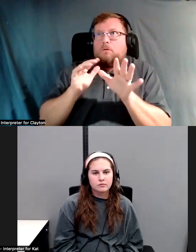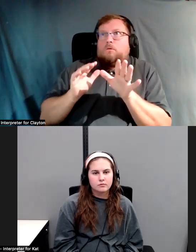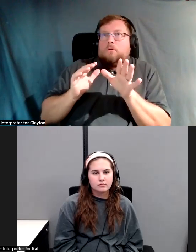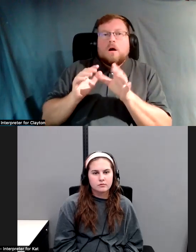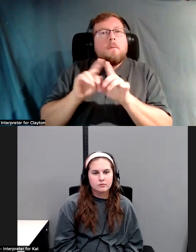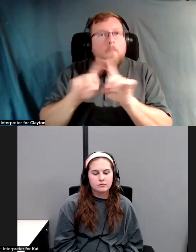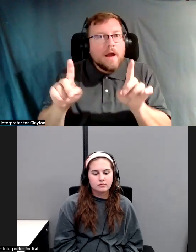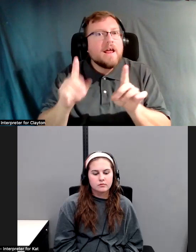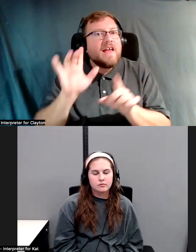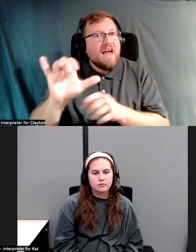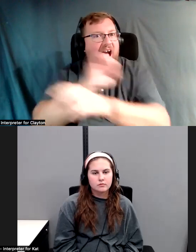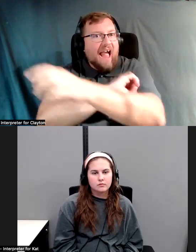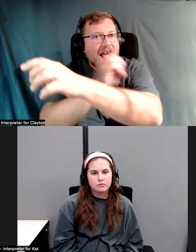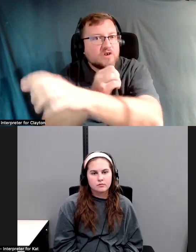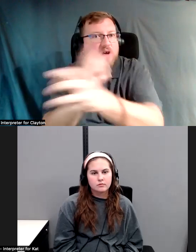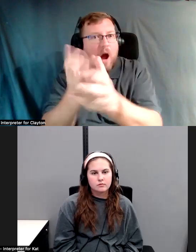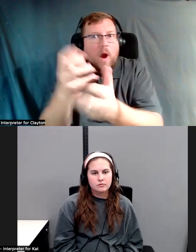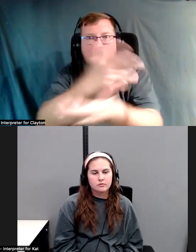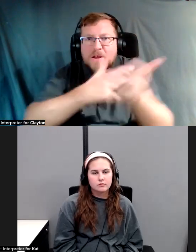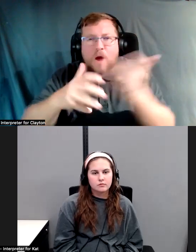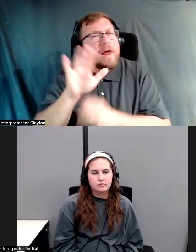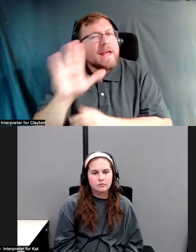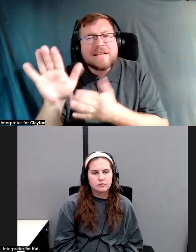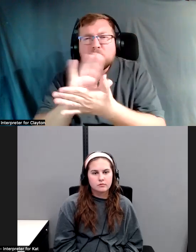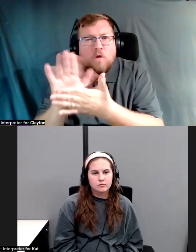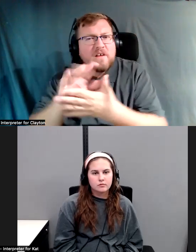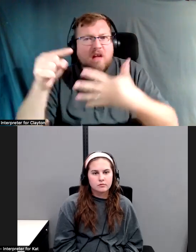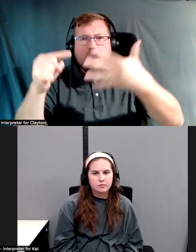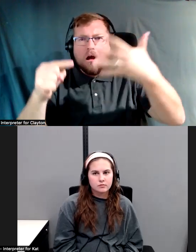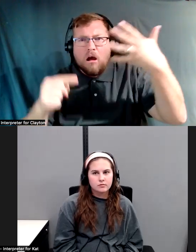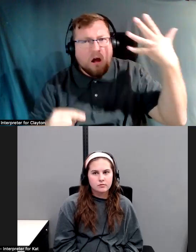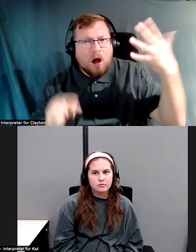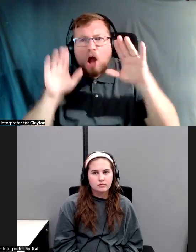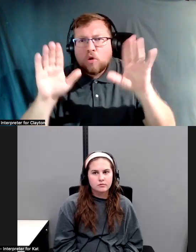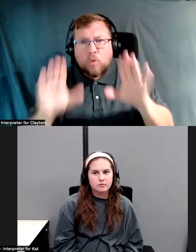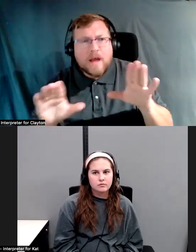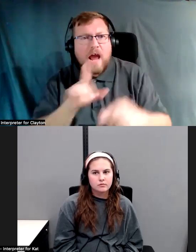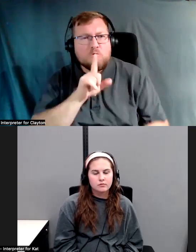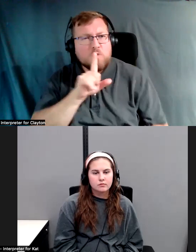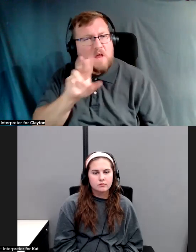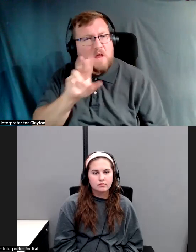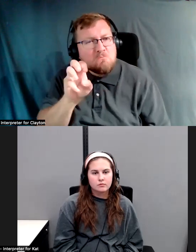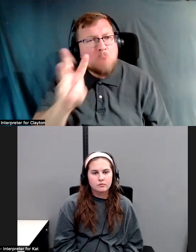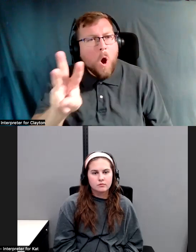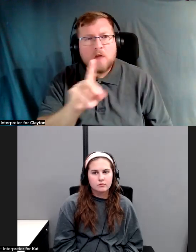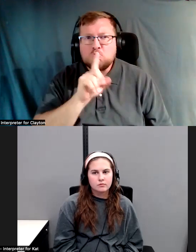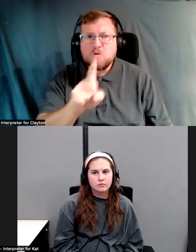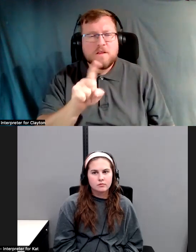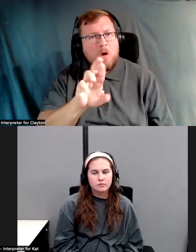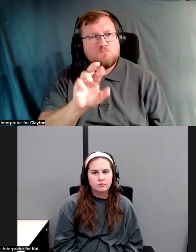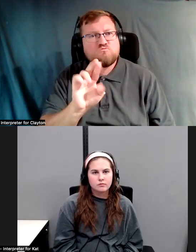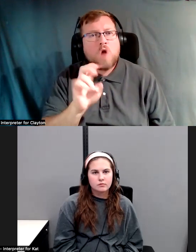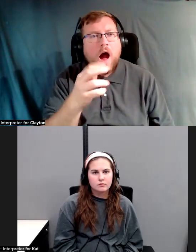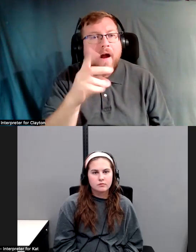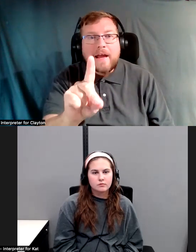energy. He's done so many great films and such raw and rugged stuff that for me, a trajectory like